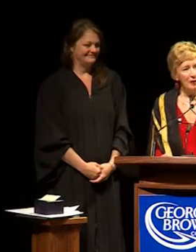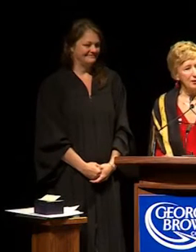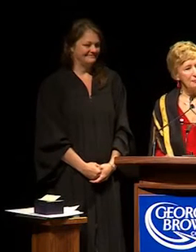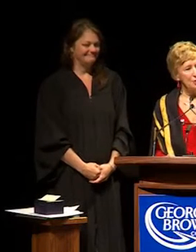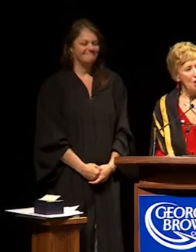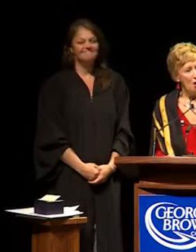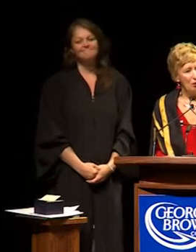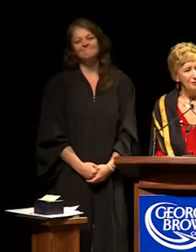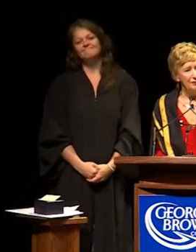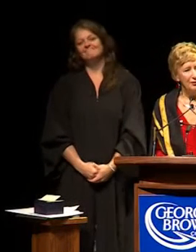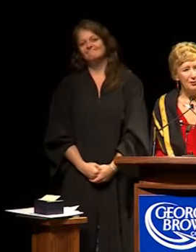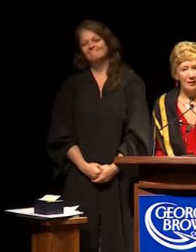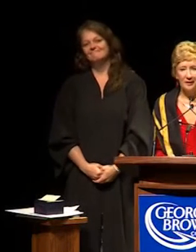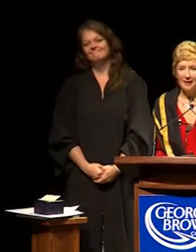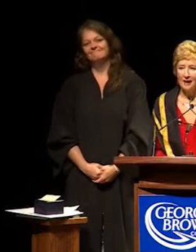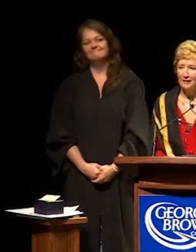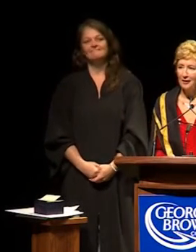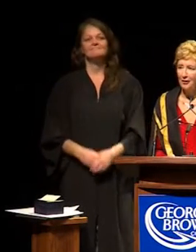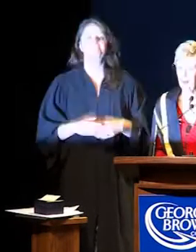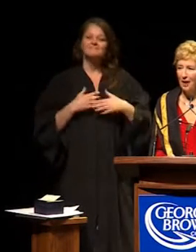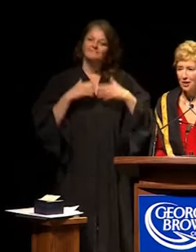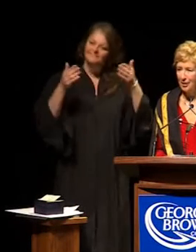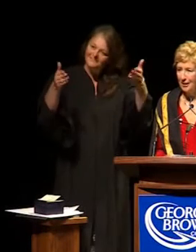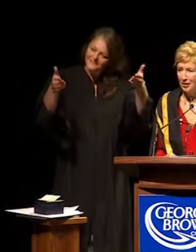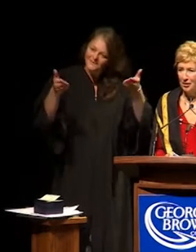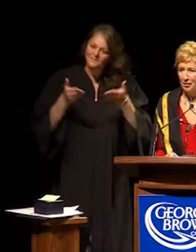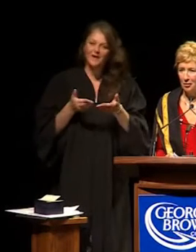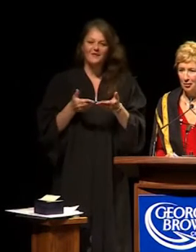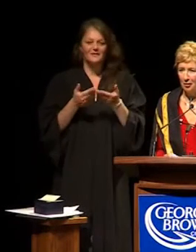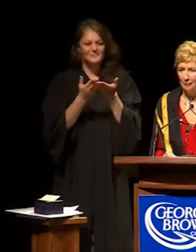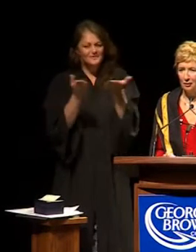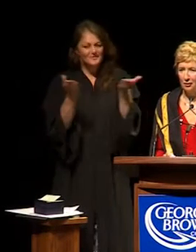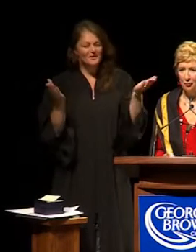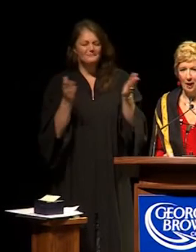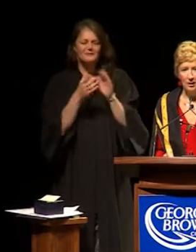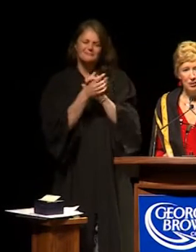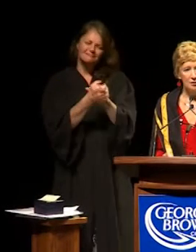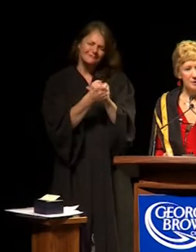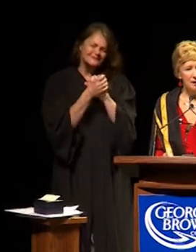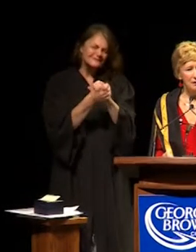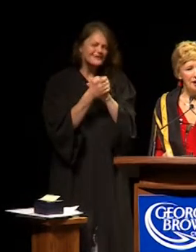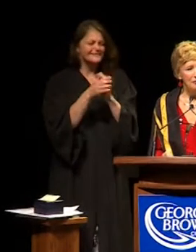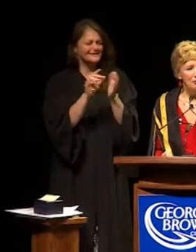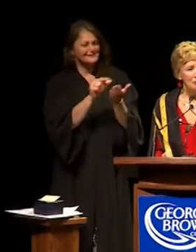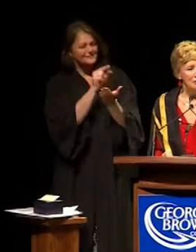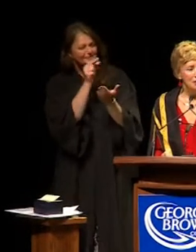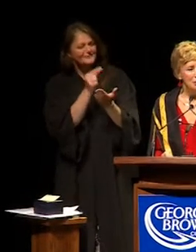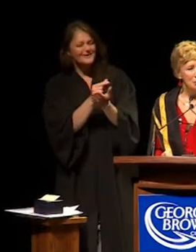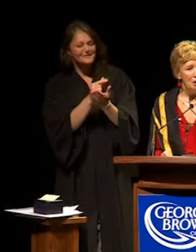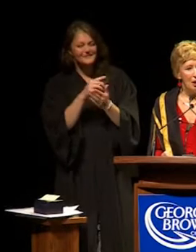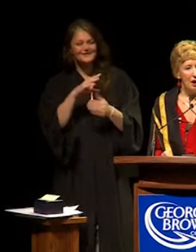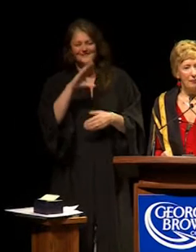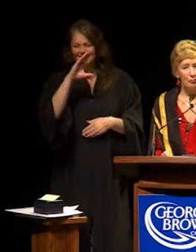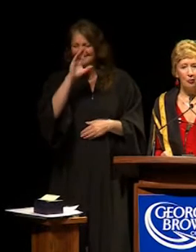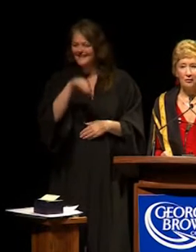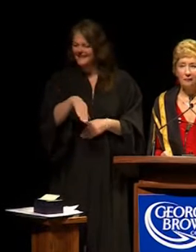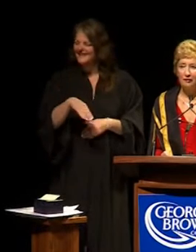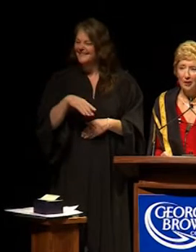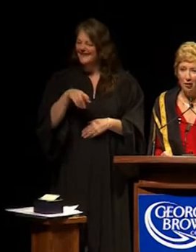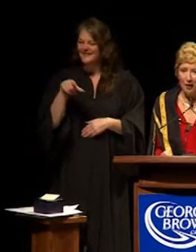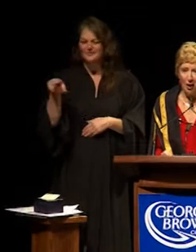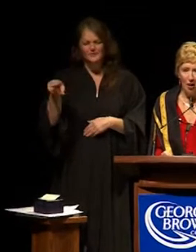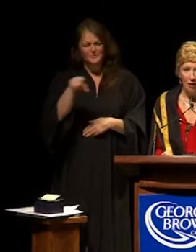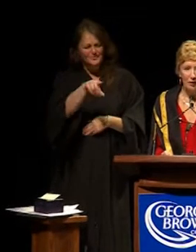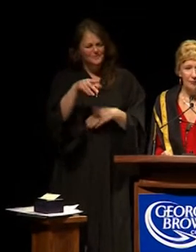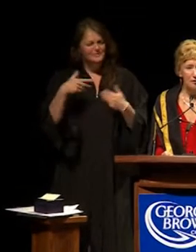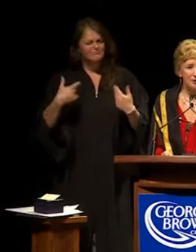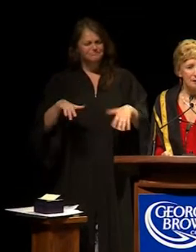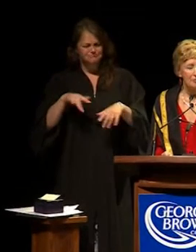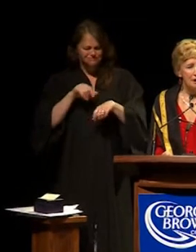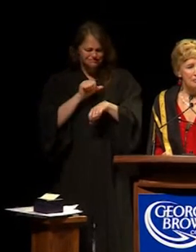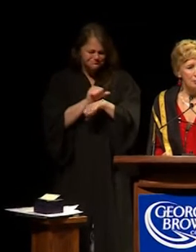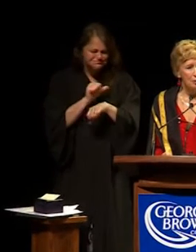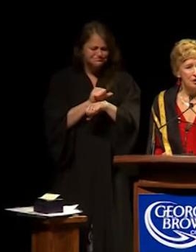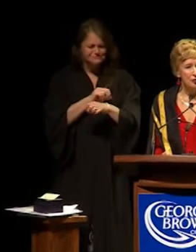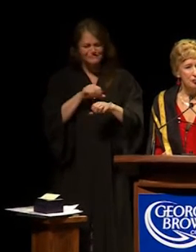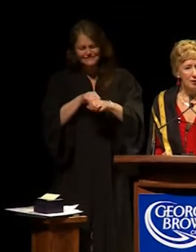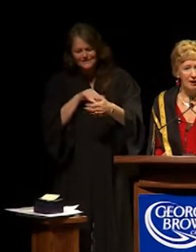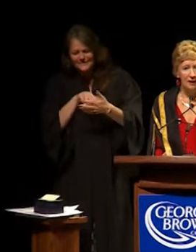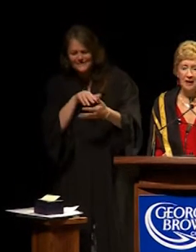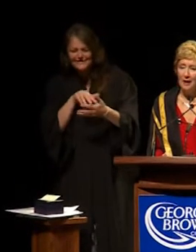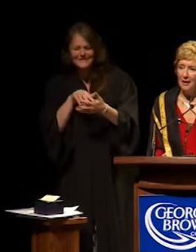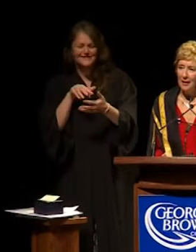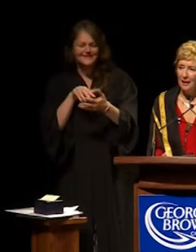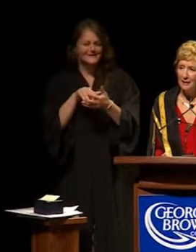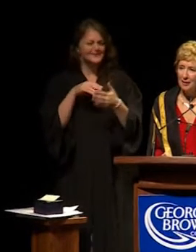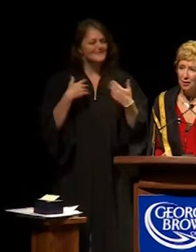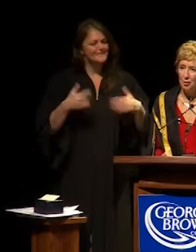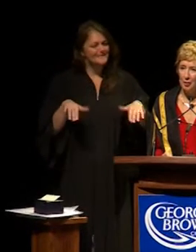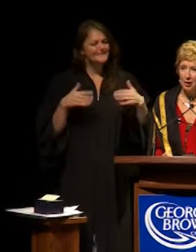Well, welcome to all of you, and congratulations to all of you graduates. I know that you have worked very hard under sometimes pretty